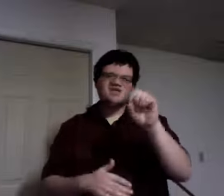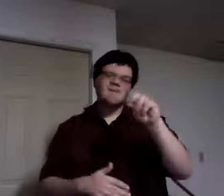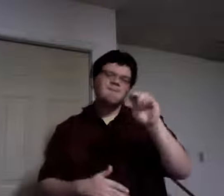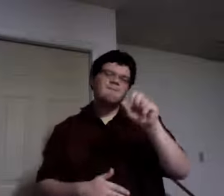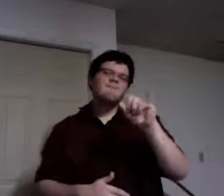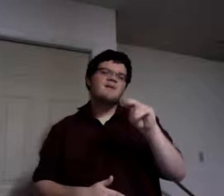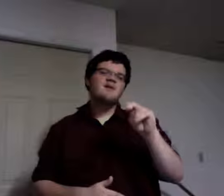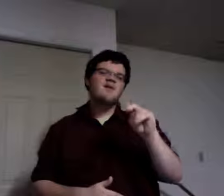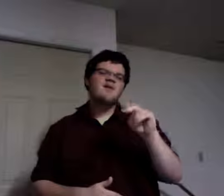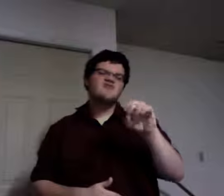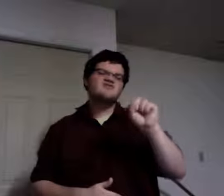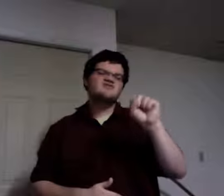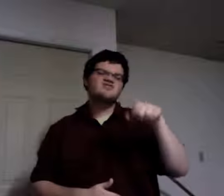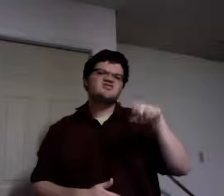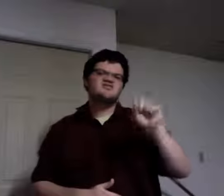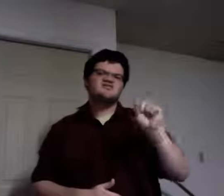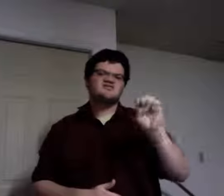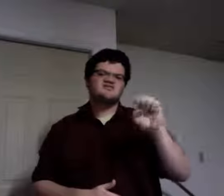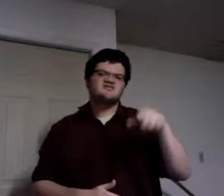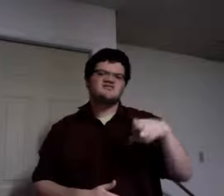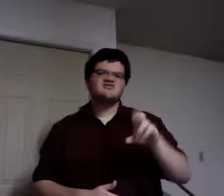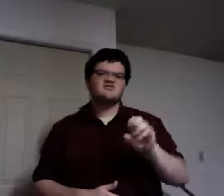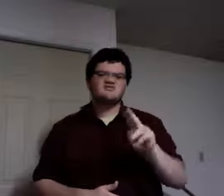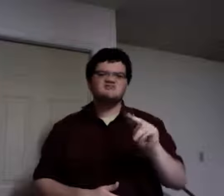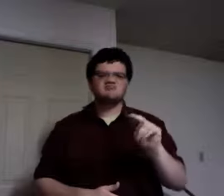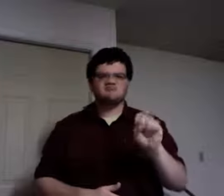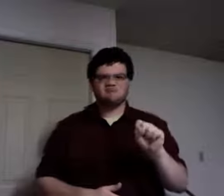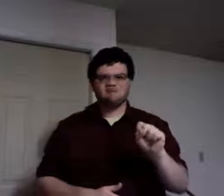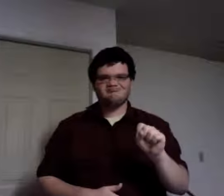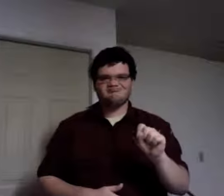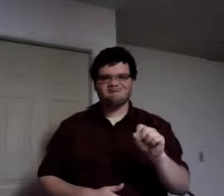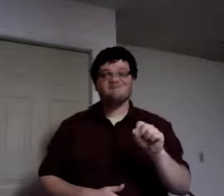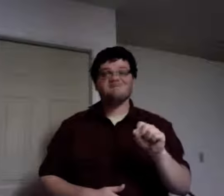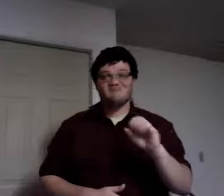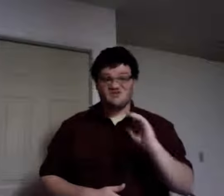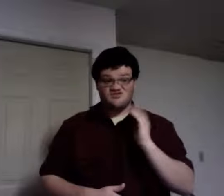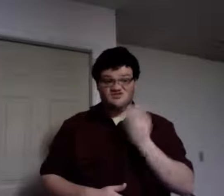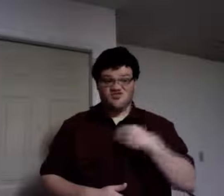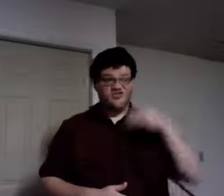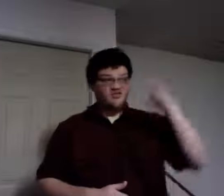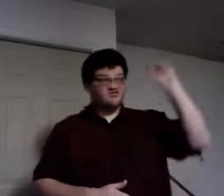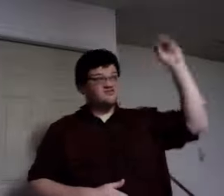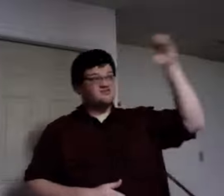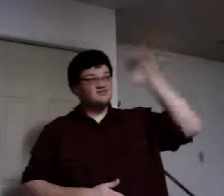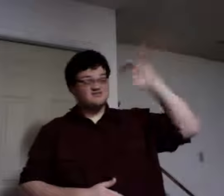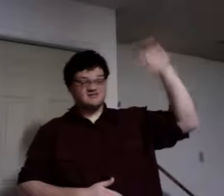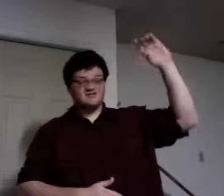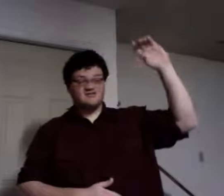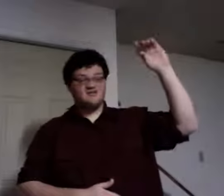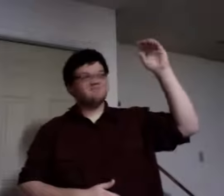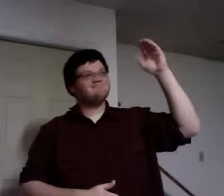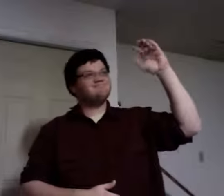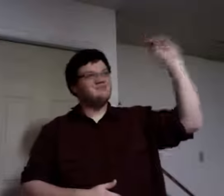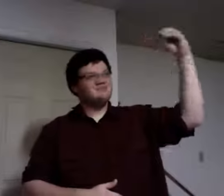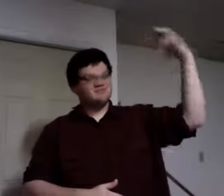sequence star, and that's actually where the sun is right now. Now there's questions of, well, what if there just wasn't enough mass to get to this